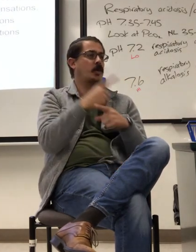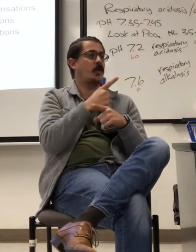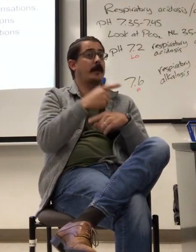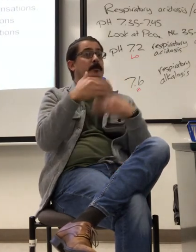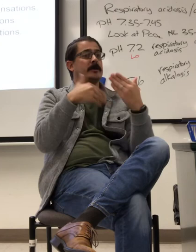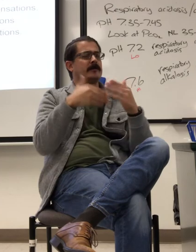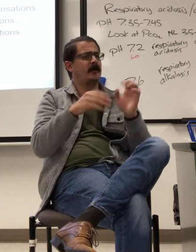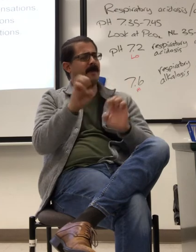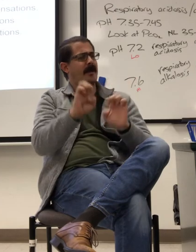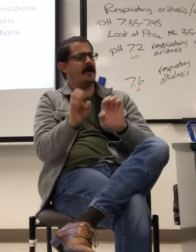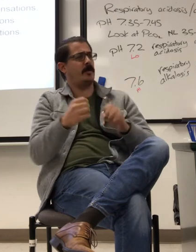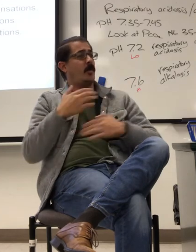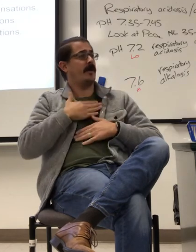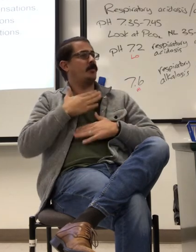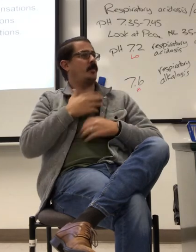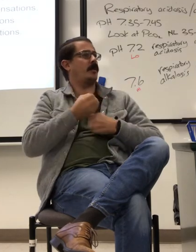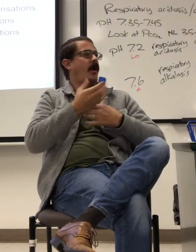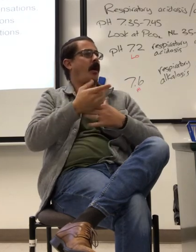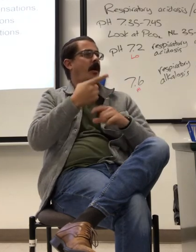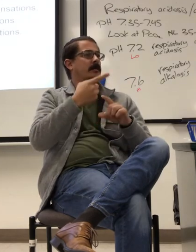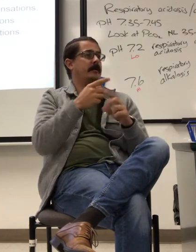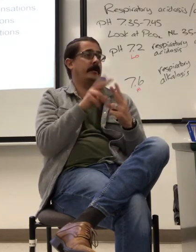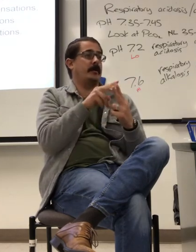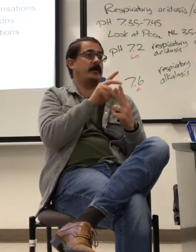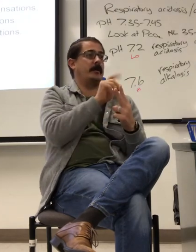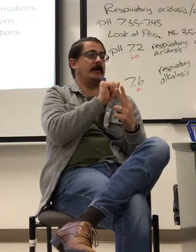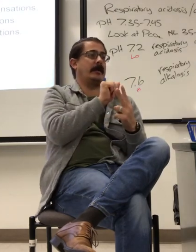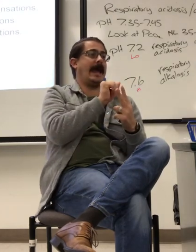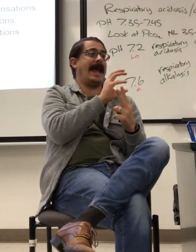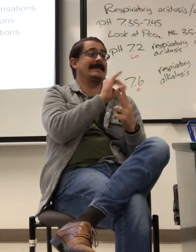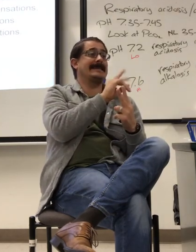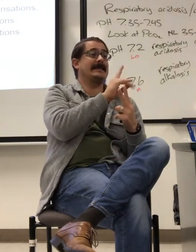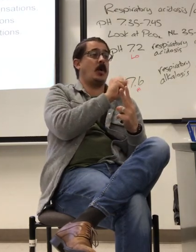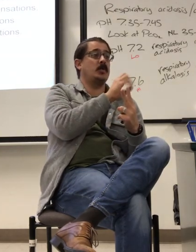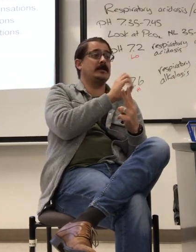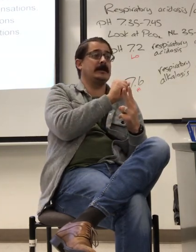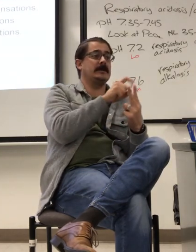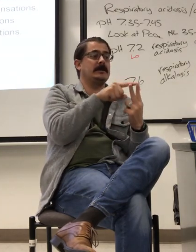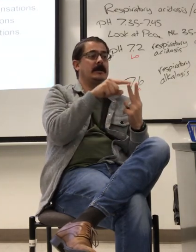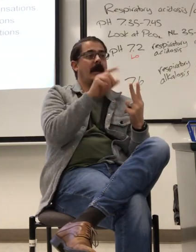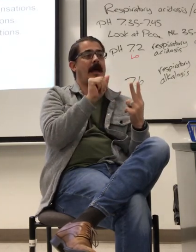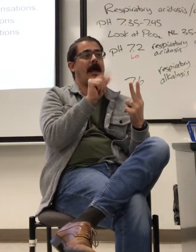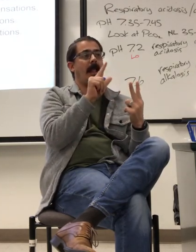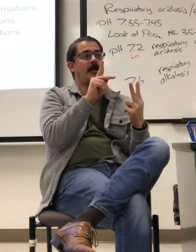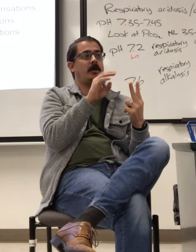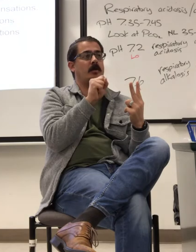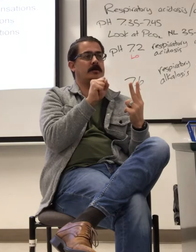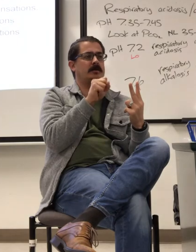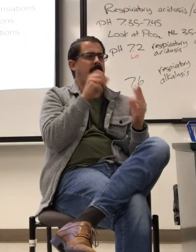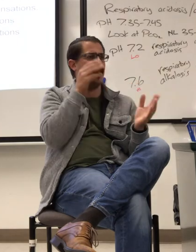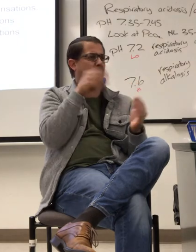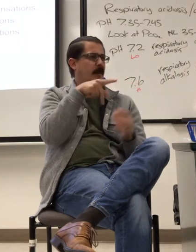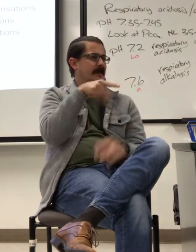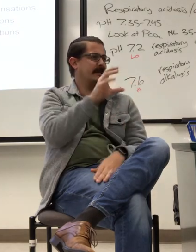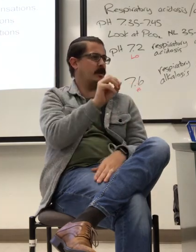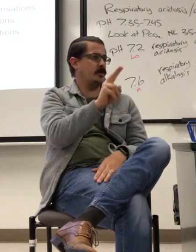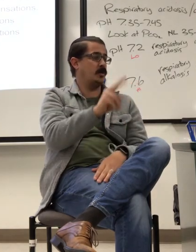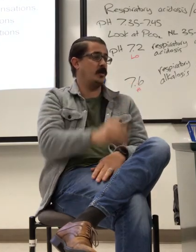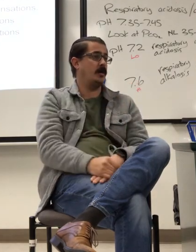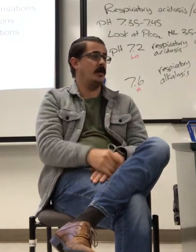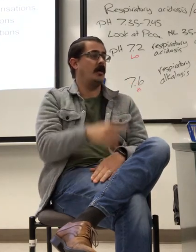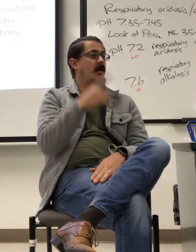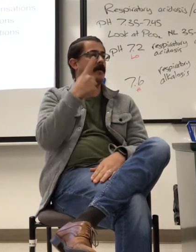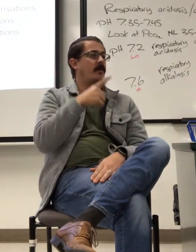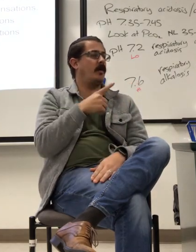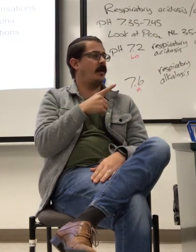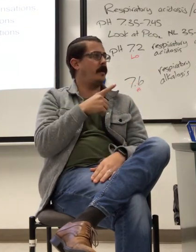respiratory cause of acidosis, alkalosis. Look at pCO2. Now, for a metabolic cause, that's